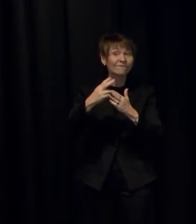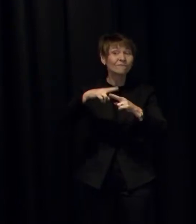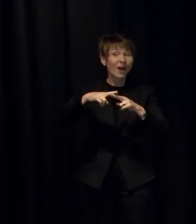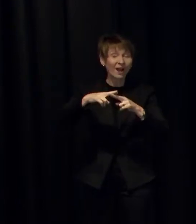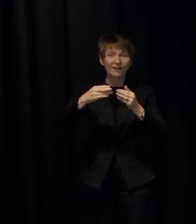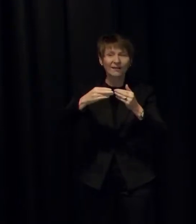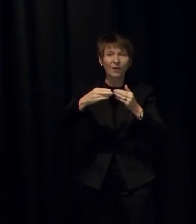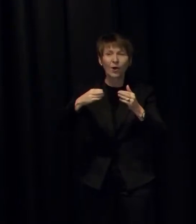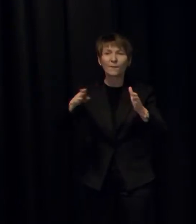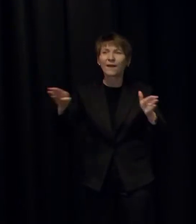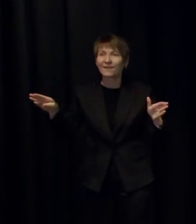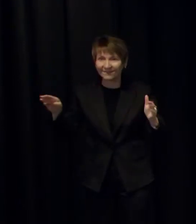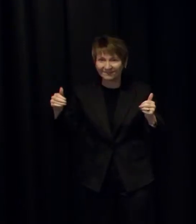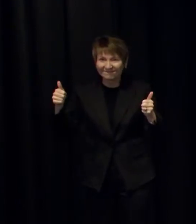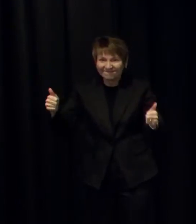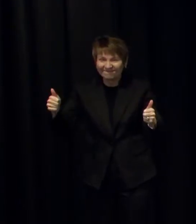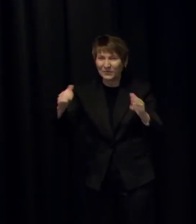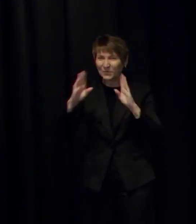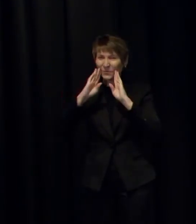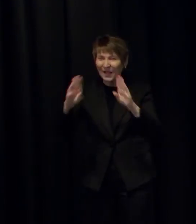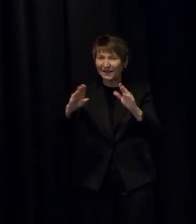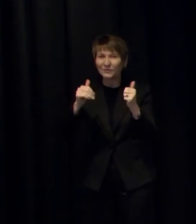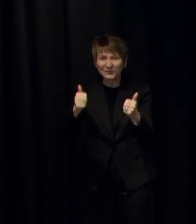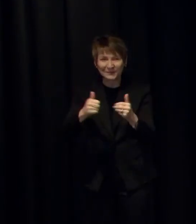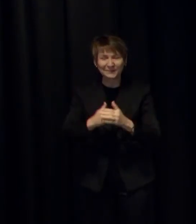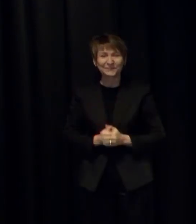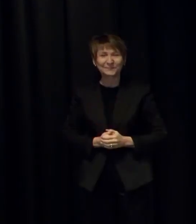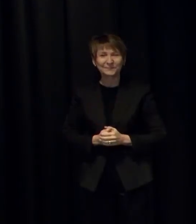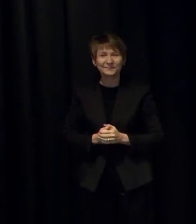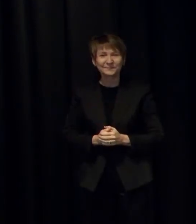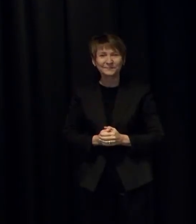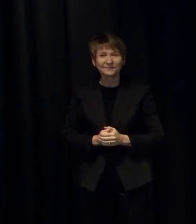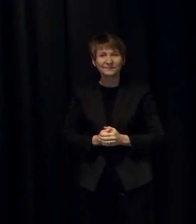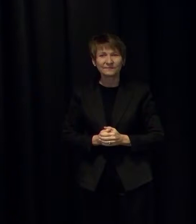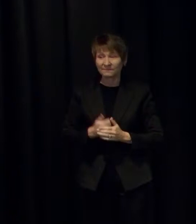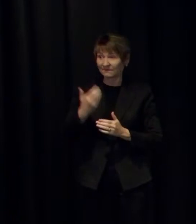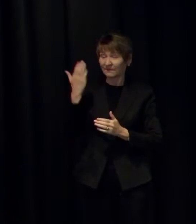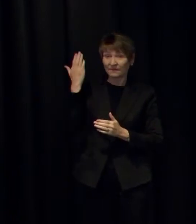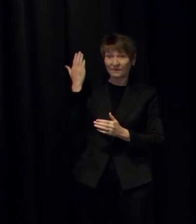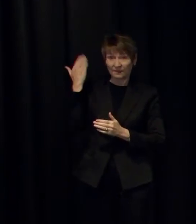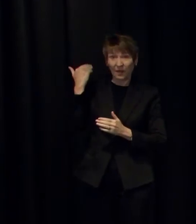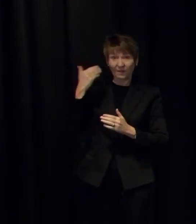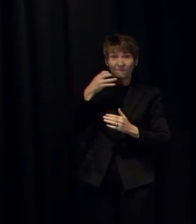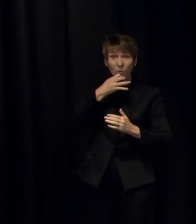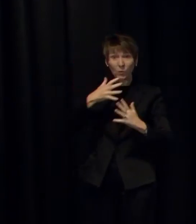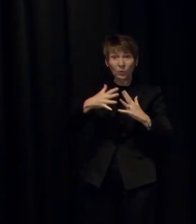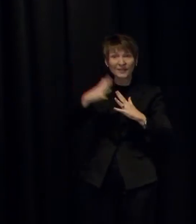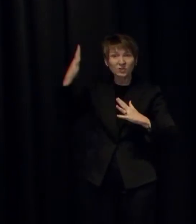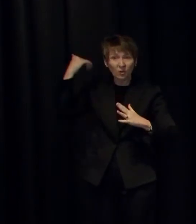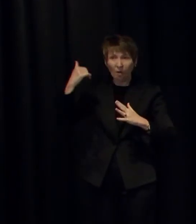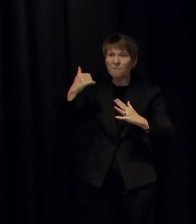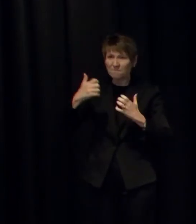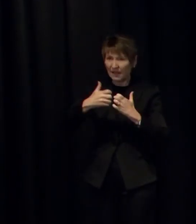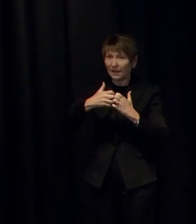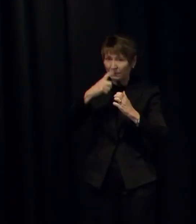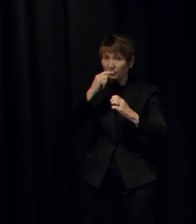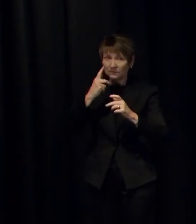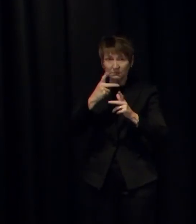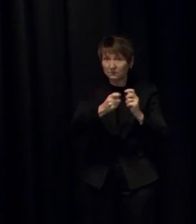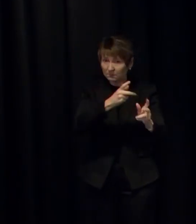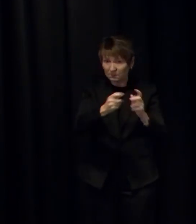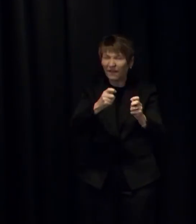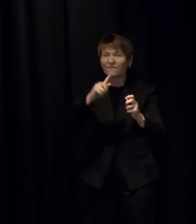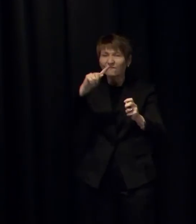absolutely powering through. Most of the vaccinations given just a few weeks ago were dose 1. We've now got 38,000